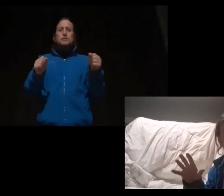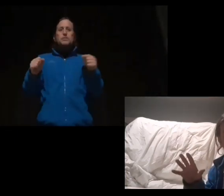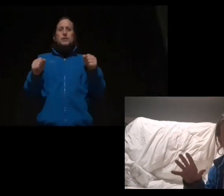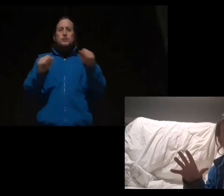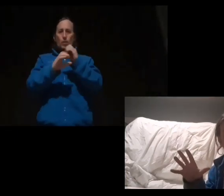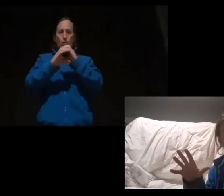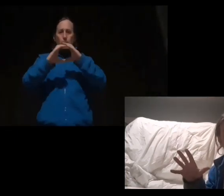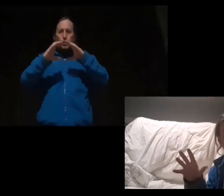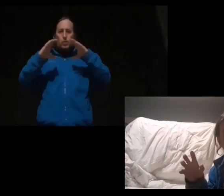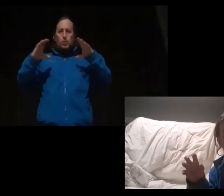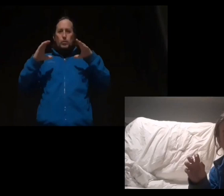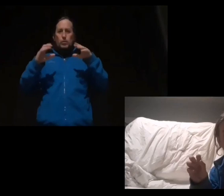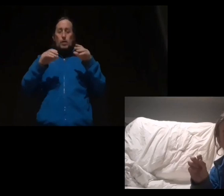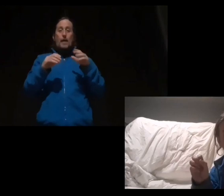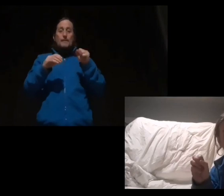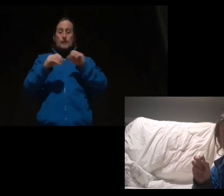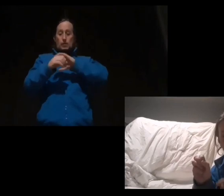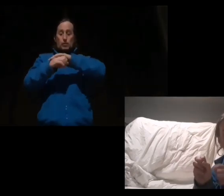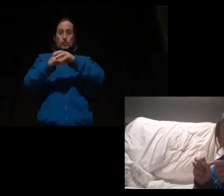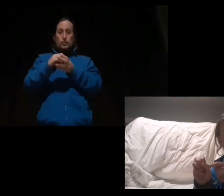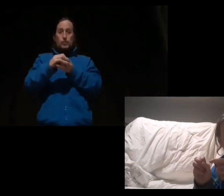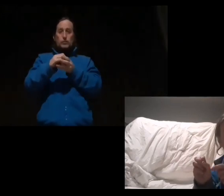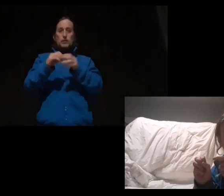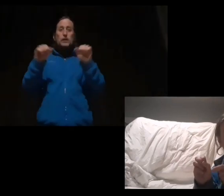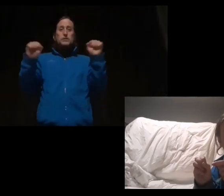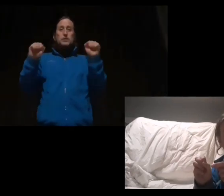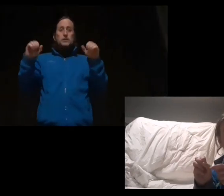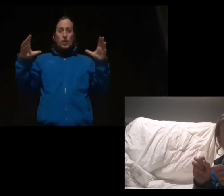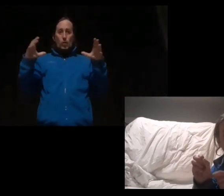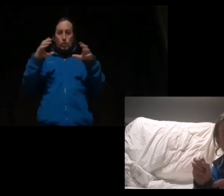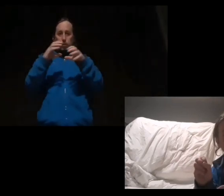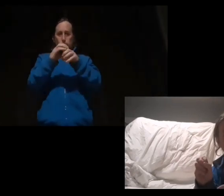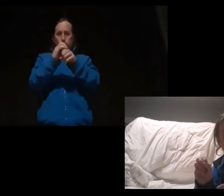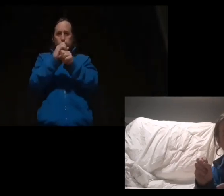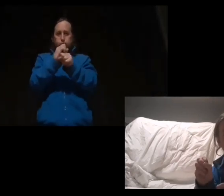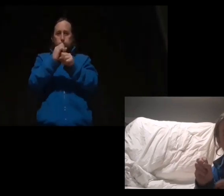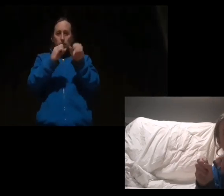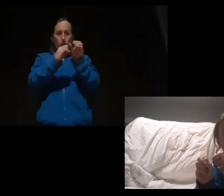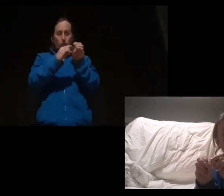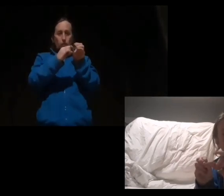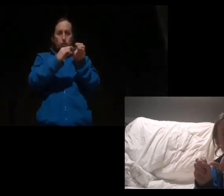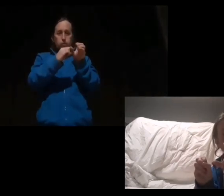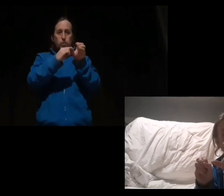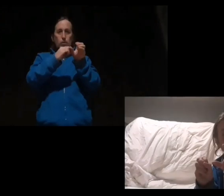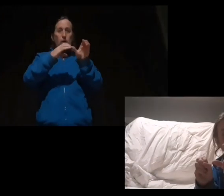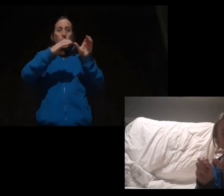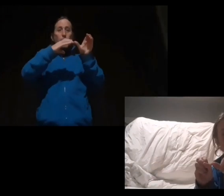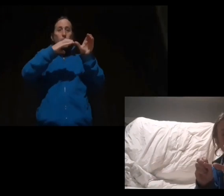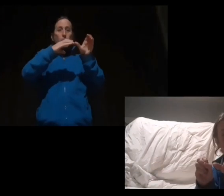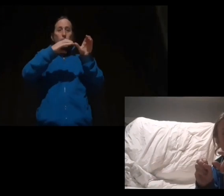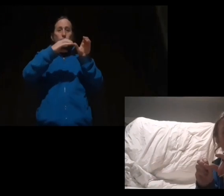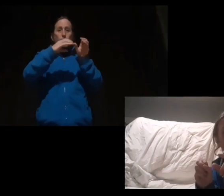of space compacted as matter, these vortices of matter pull each other closer together, the surrounding fabric